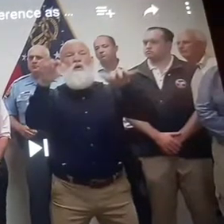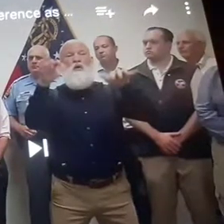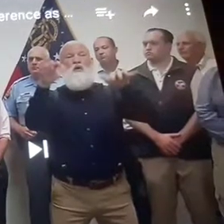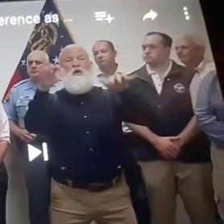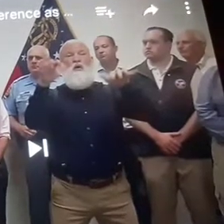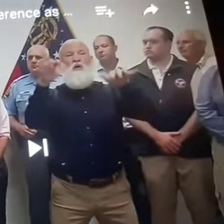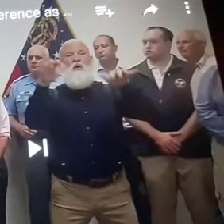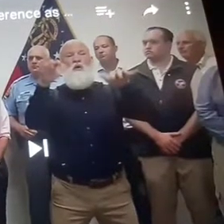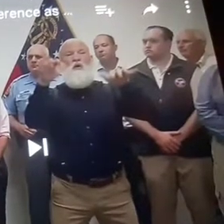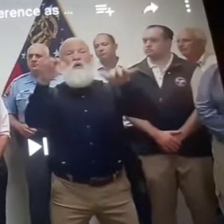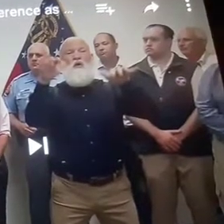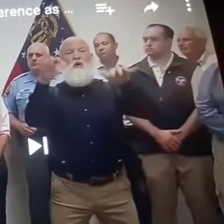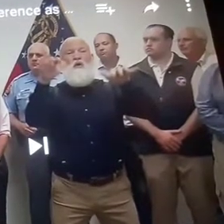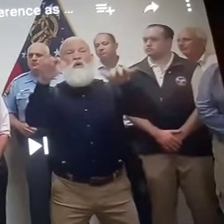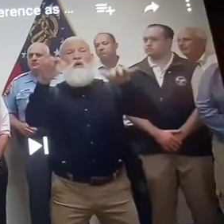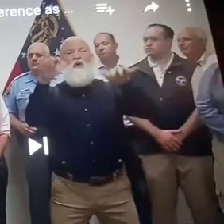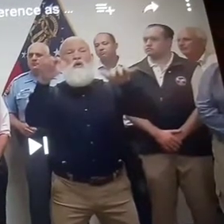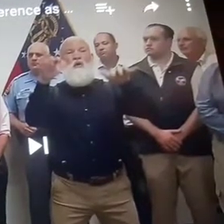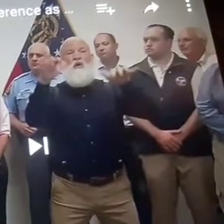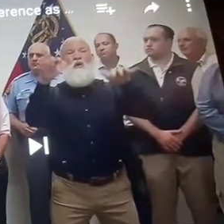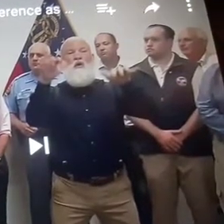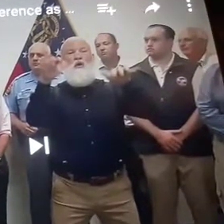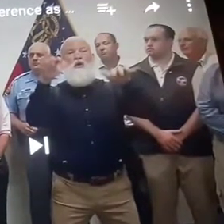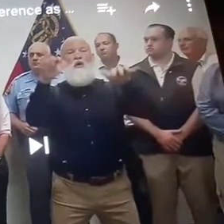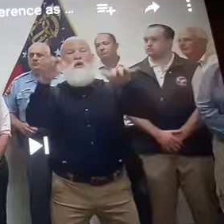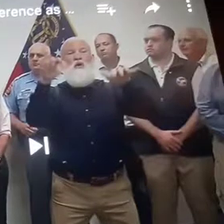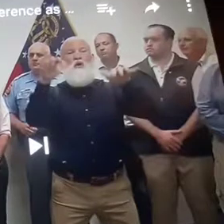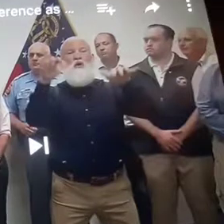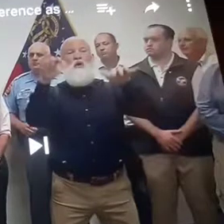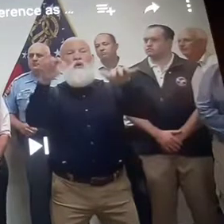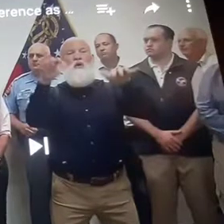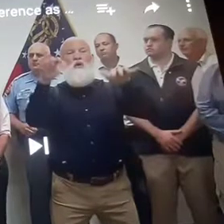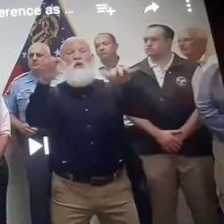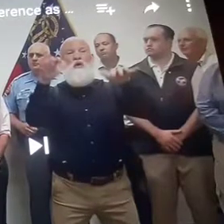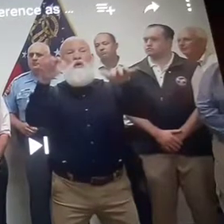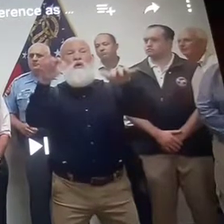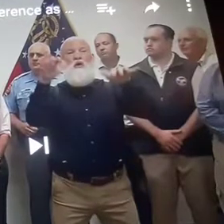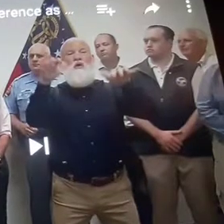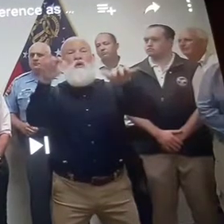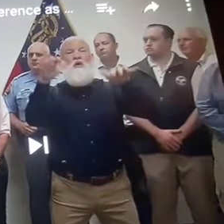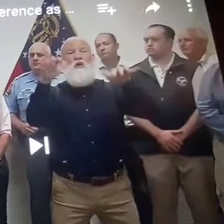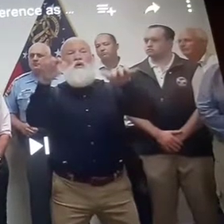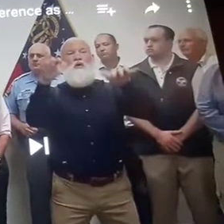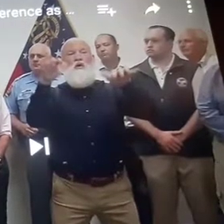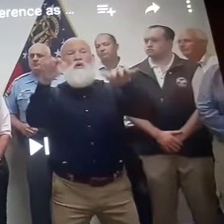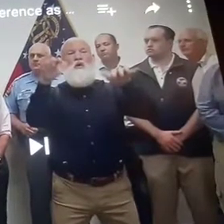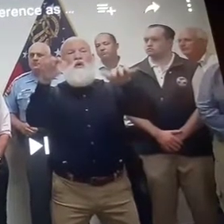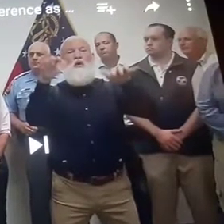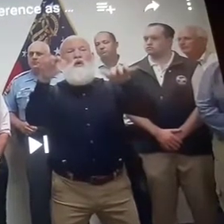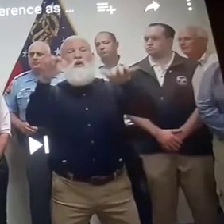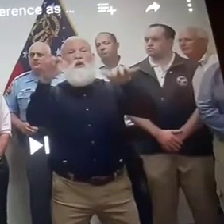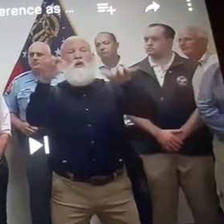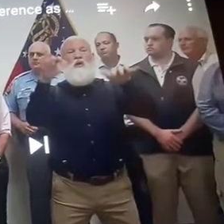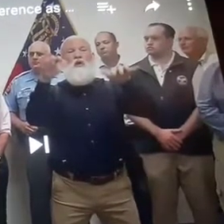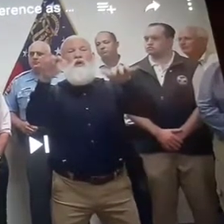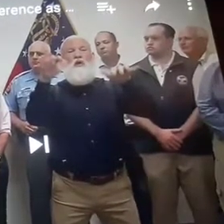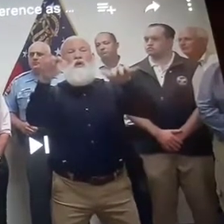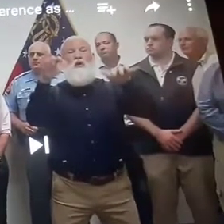it at your local level. We're managing it. And I said, why do we need a